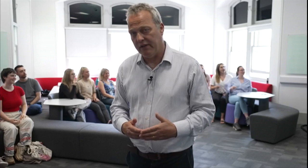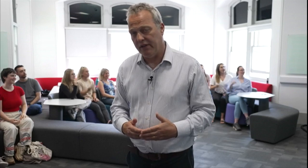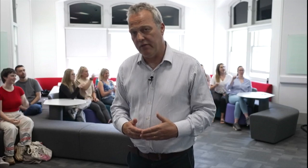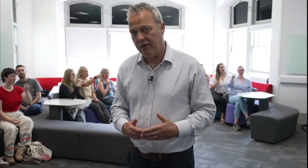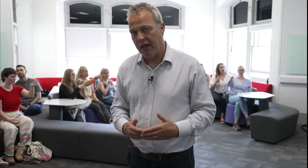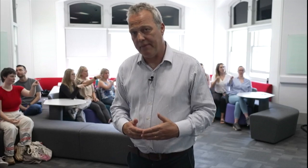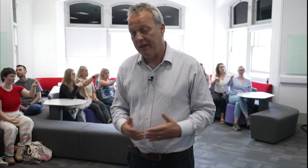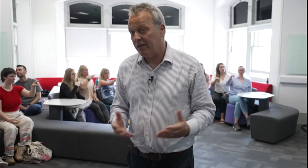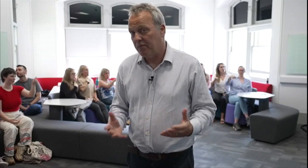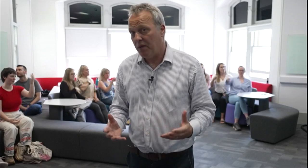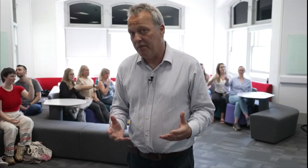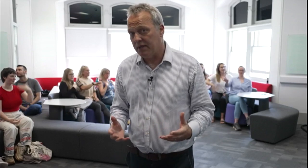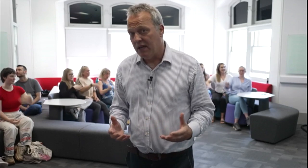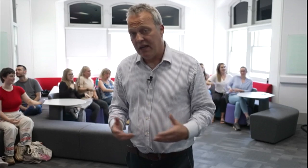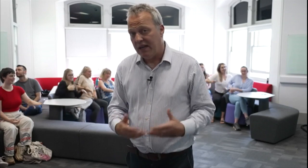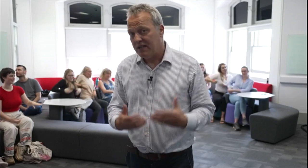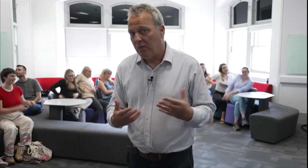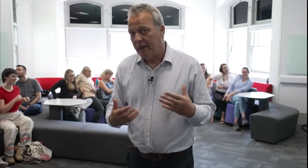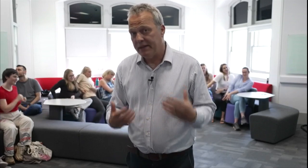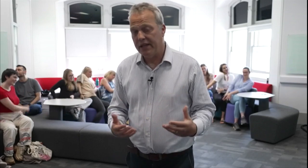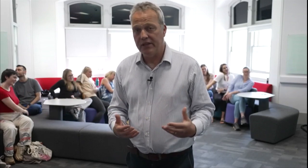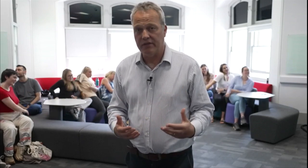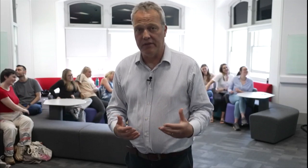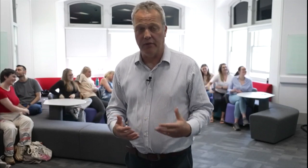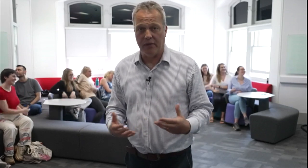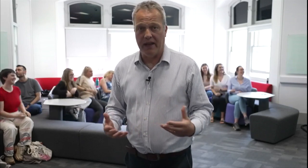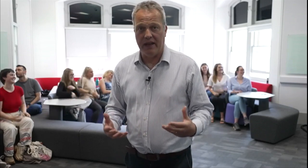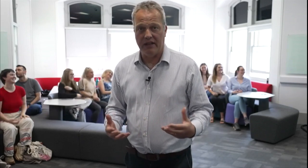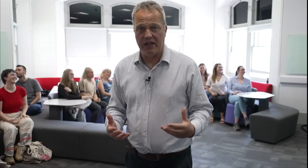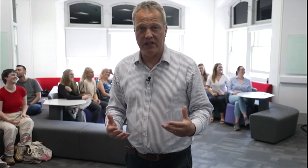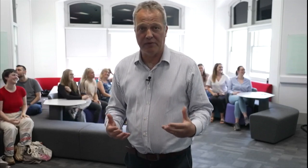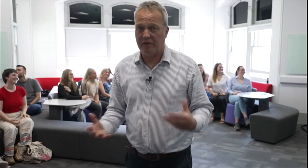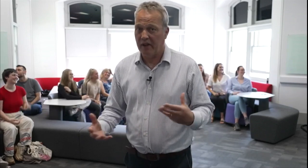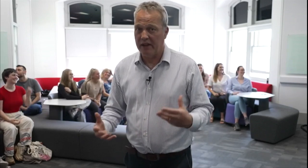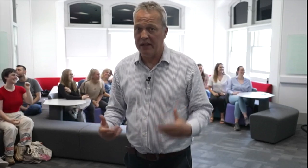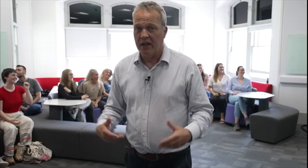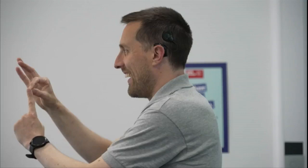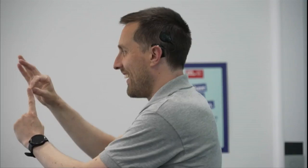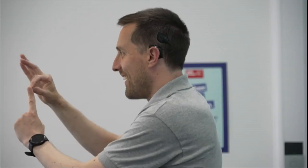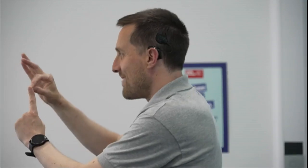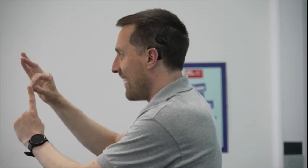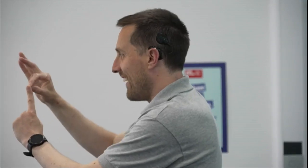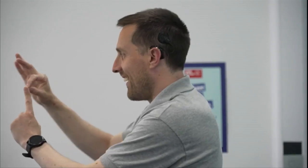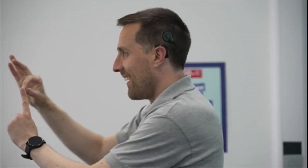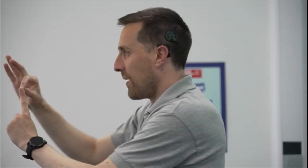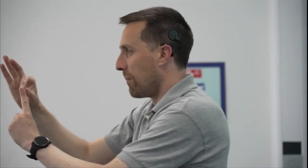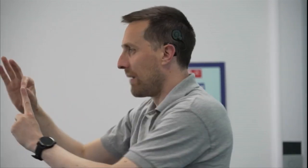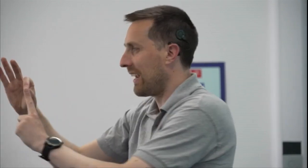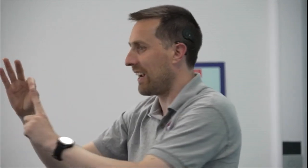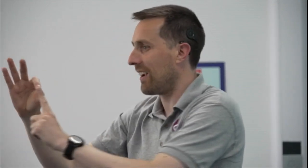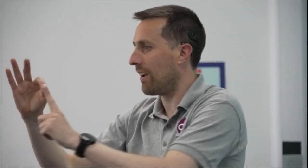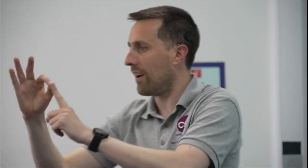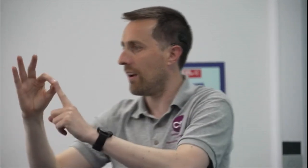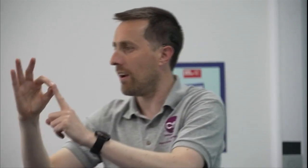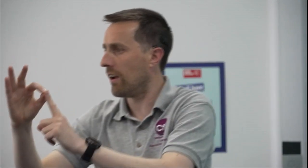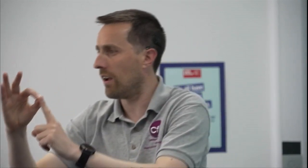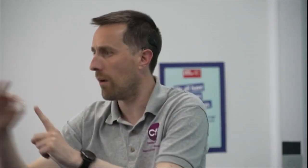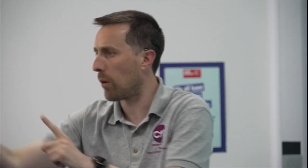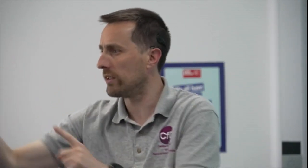the UK, yet at the moment it's not mandatory for the NHS to provide courses like this. Indeed, this series of